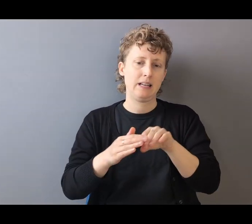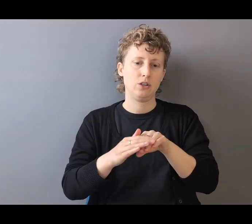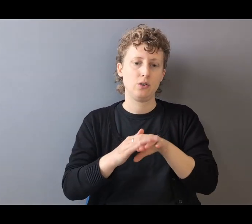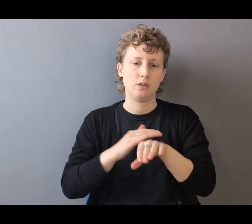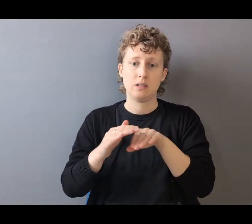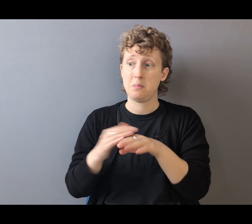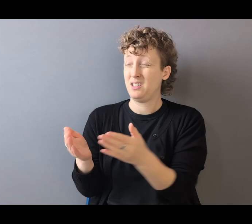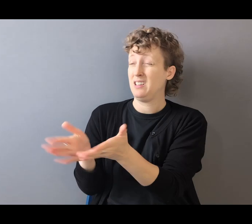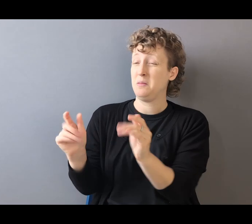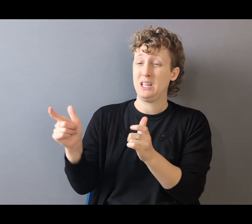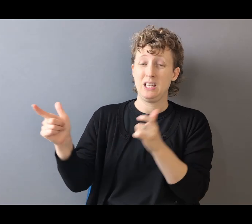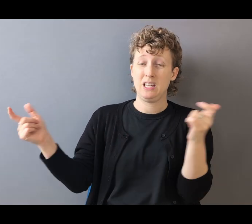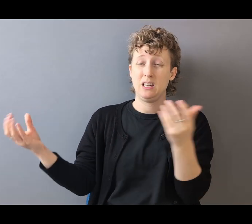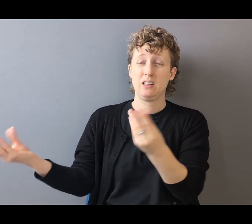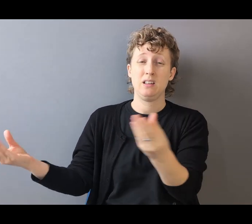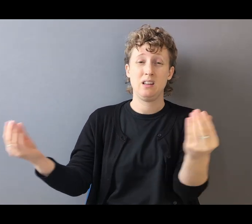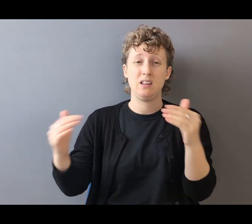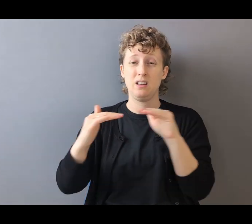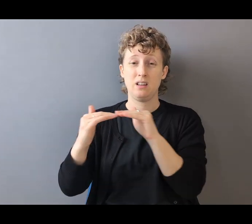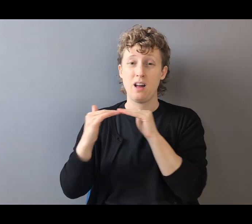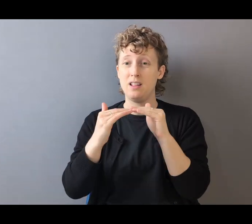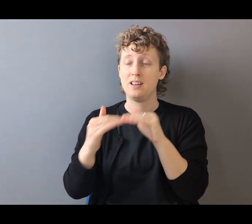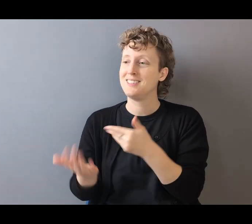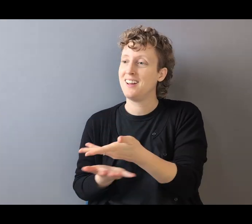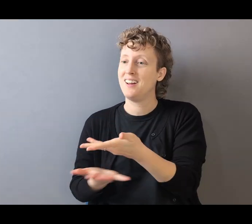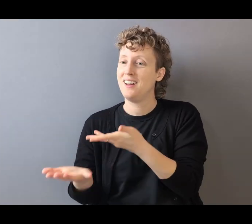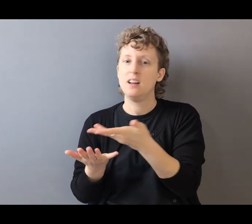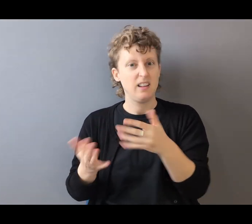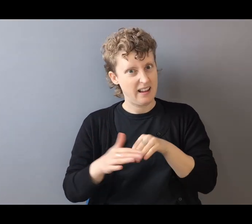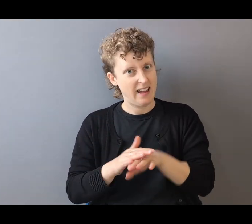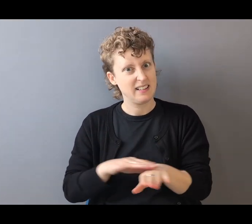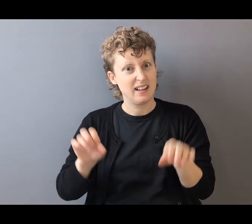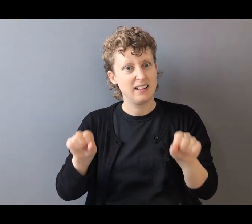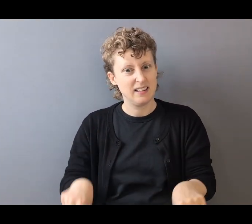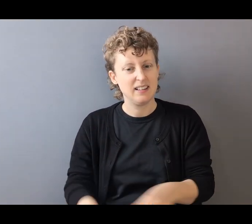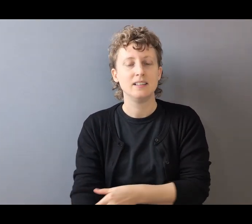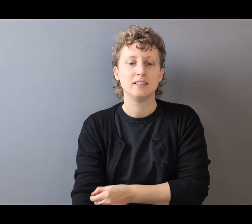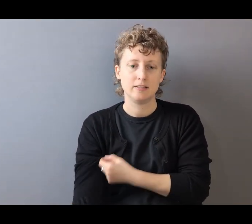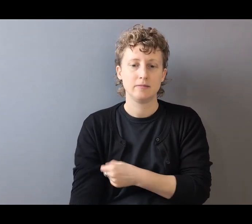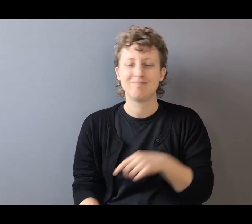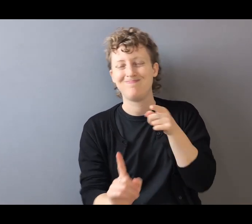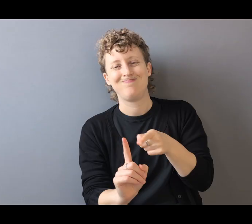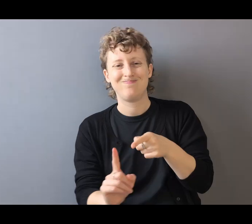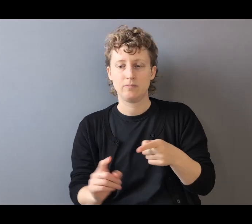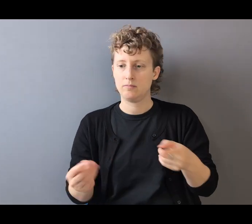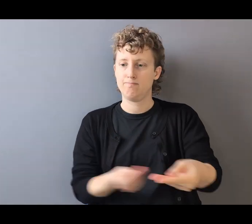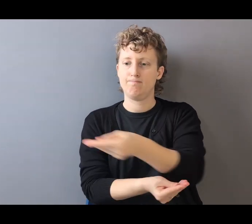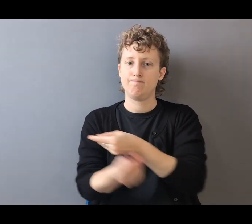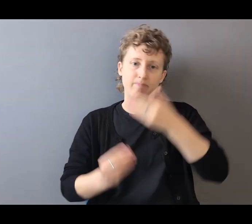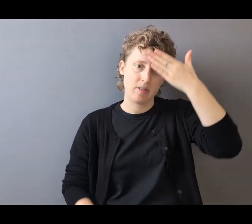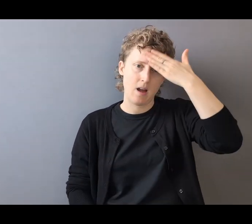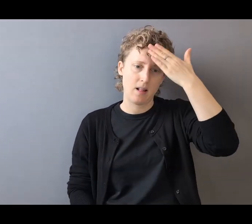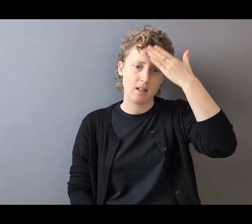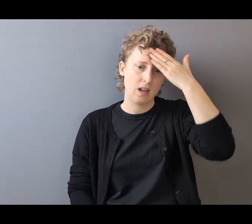of international colleagues. So it's great to have access to this kind of shared knowledge base, and